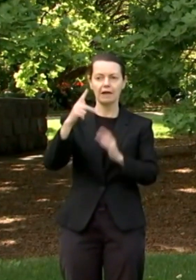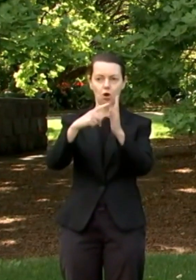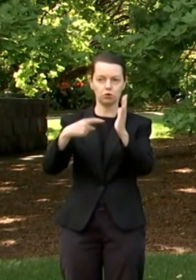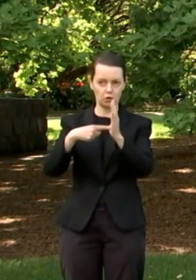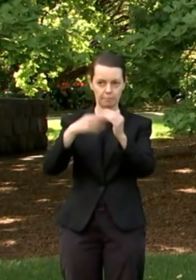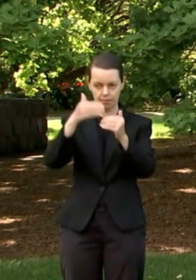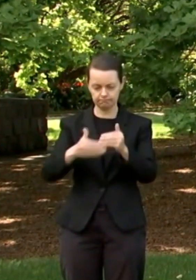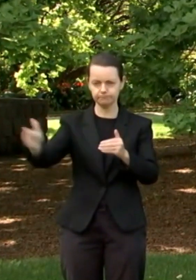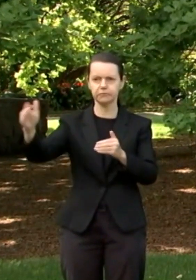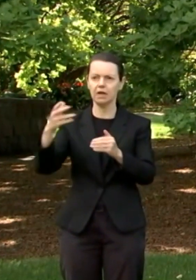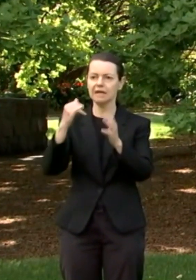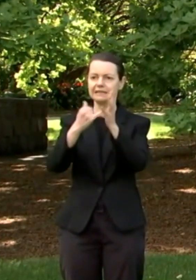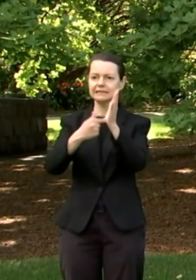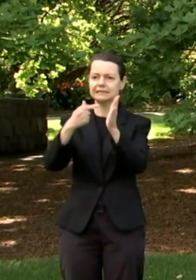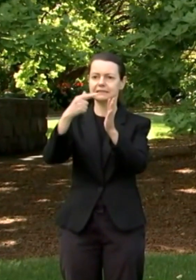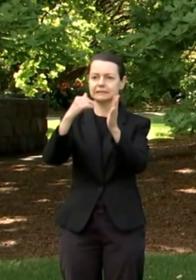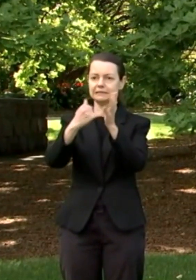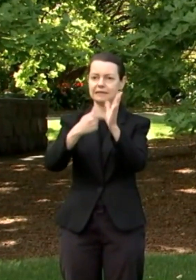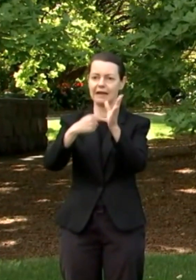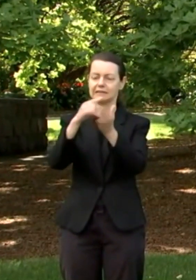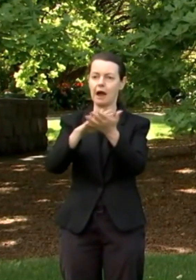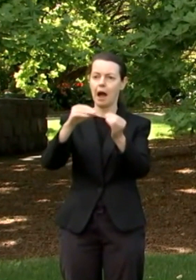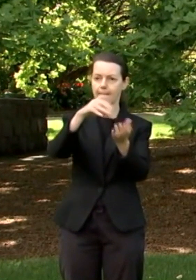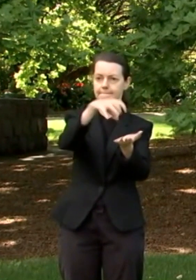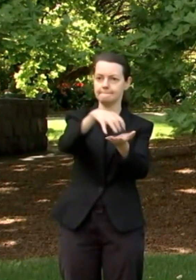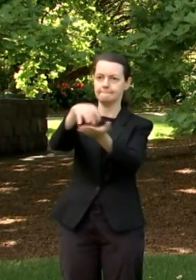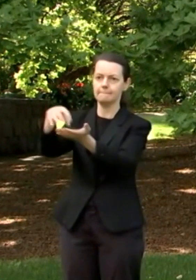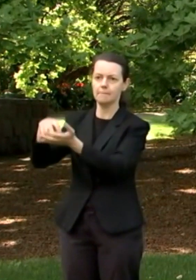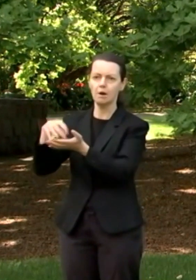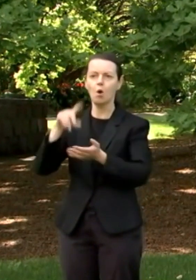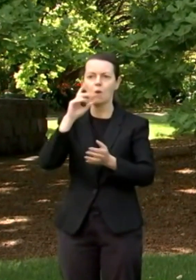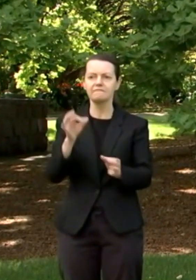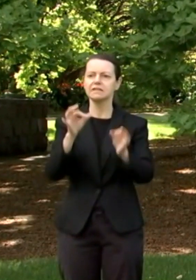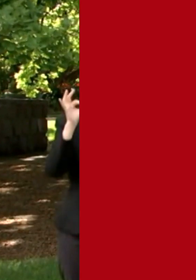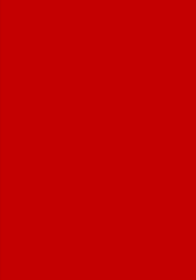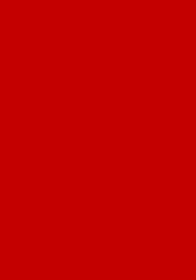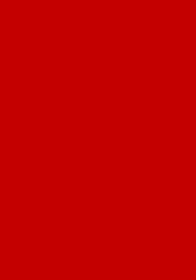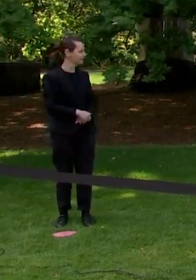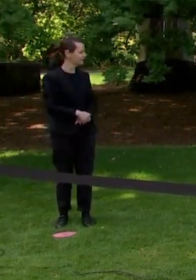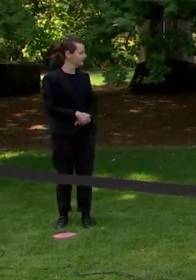vaccination centres will support people with disabilities to get vaccinated any time without a booking.